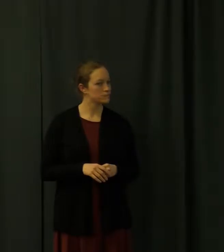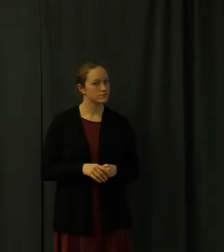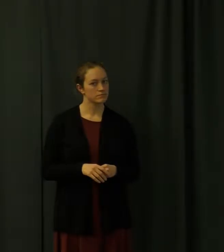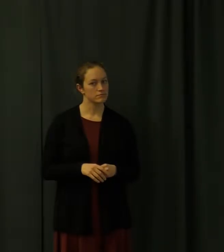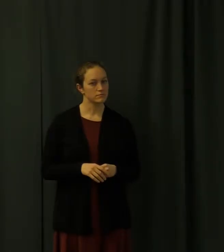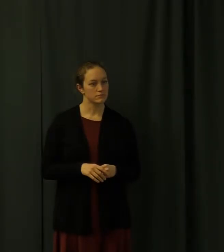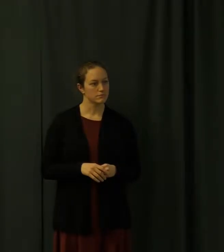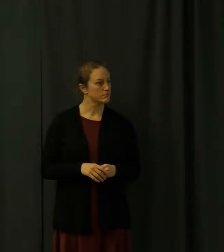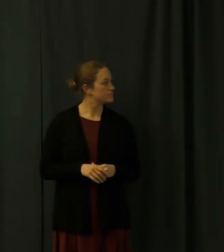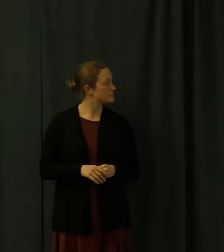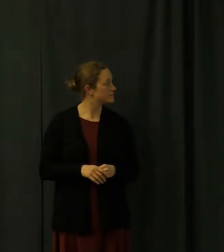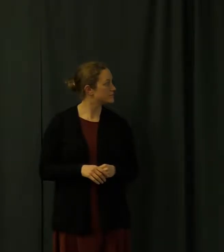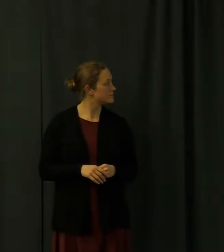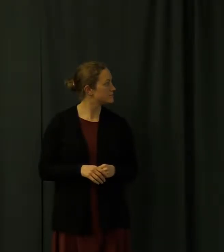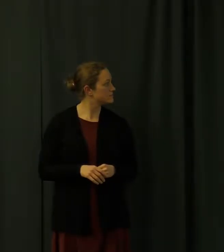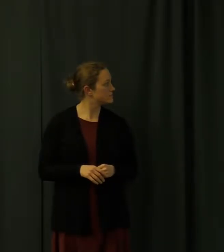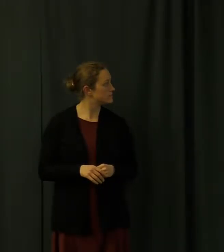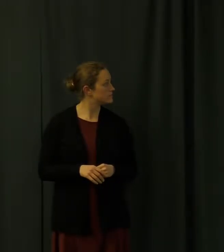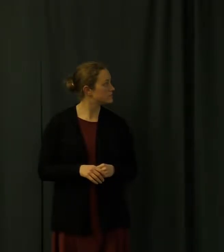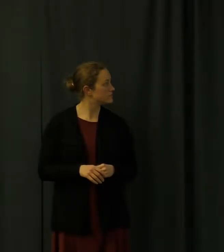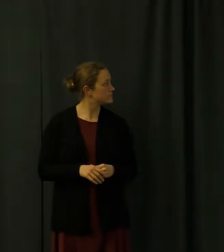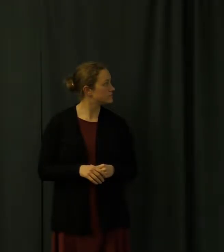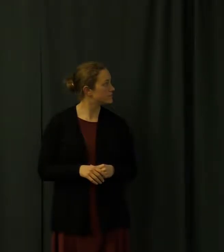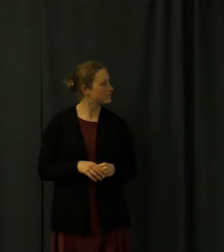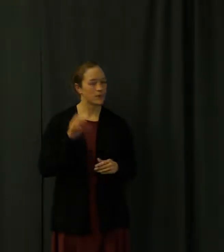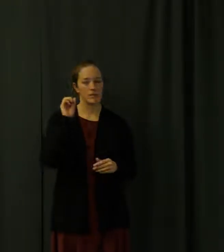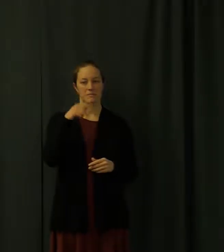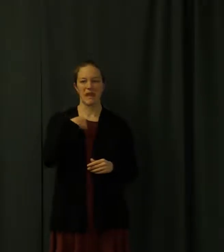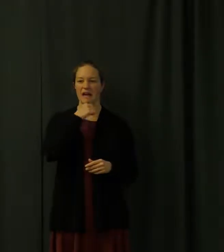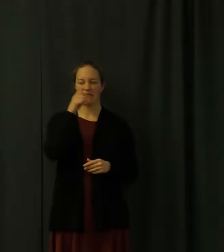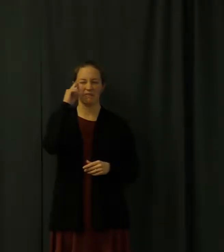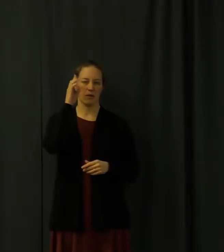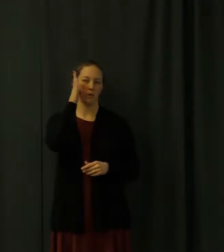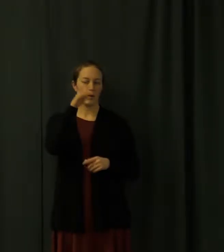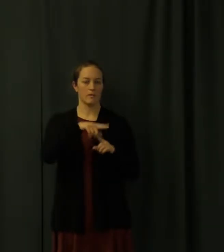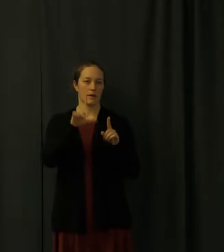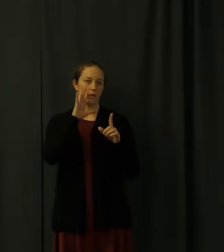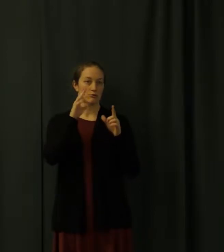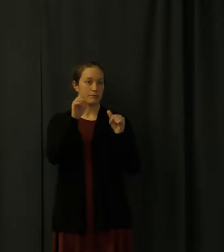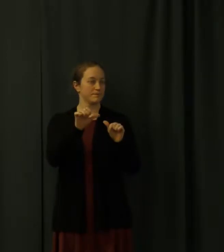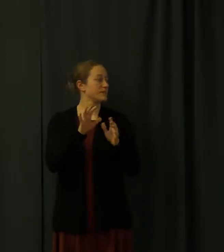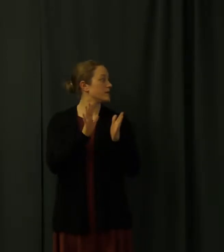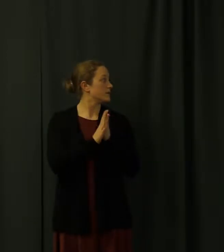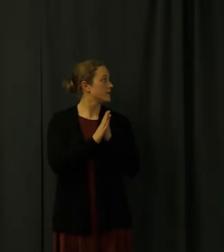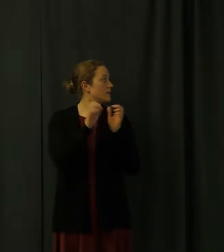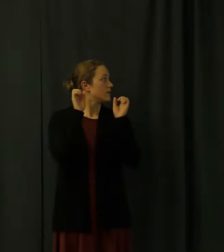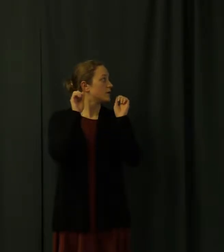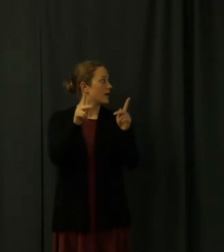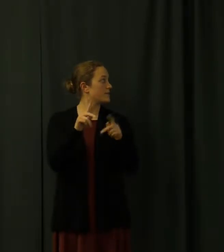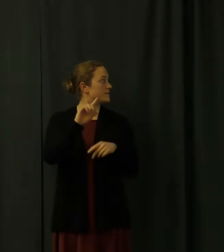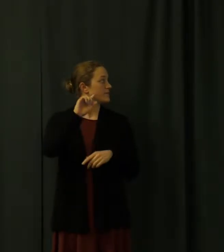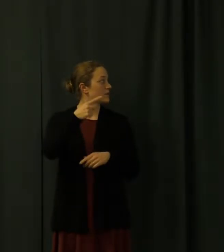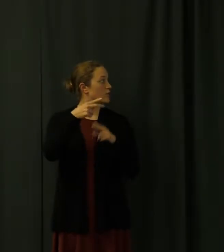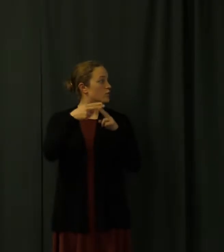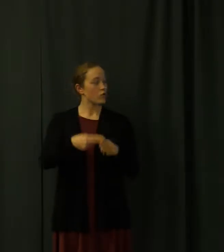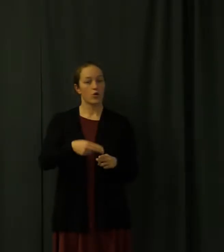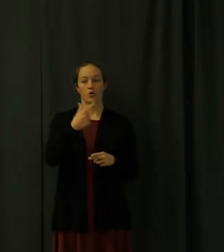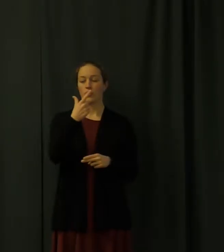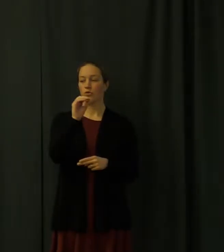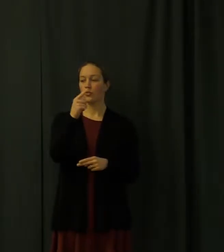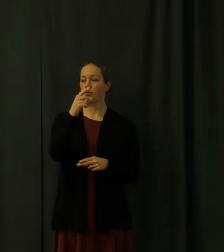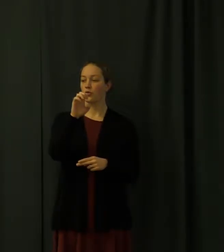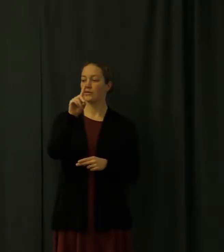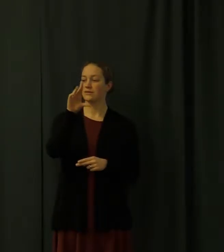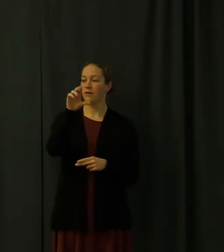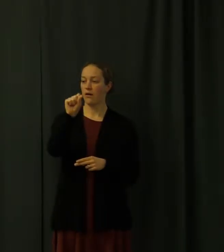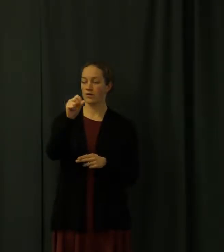Whoops. No, it's just zooming. Okay, I didn't think it was going to. Okay, so I'm just going to start here. So that one's called Google Docs Quick